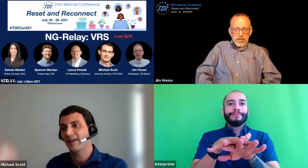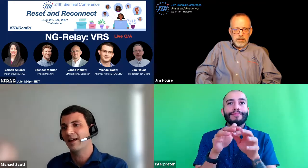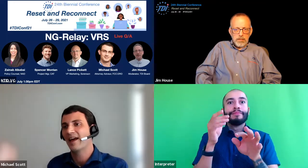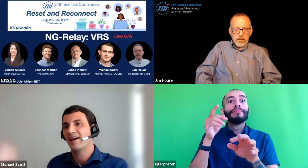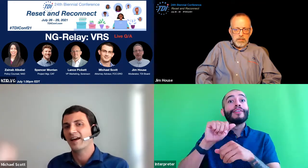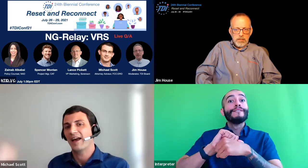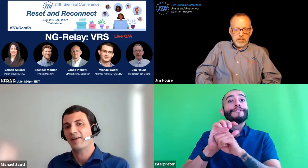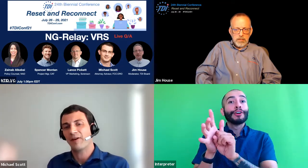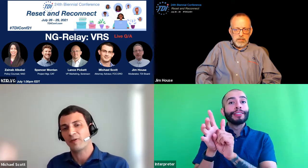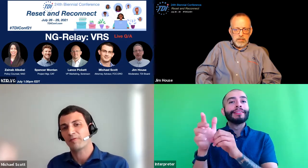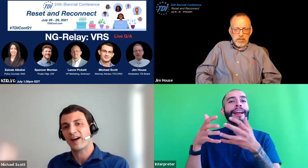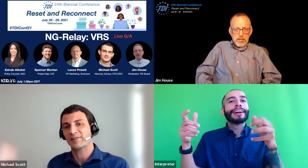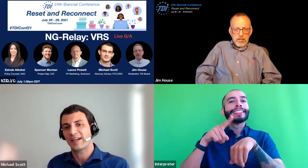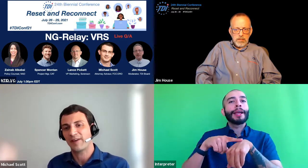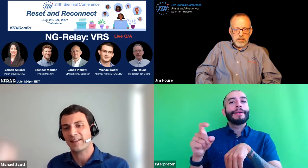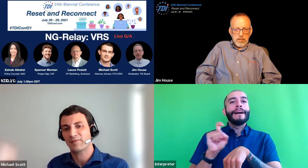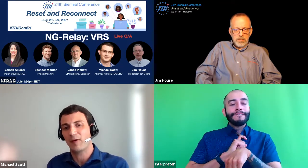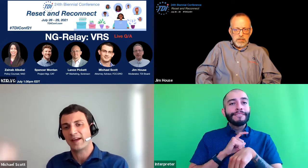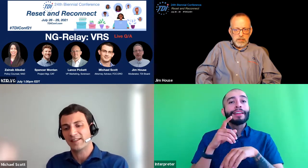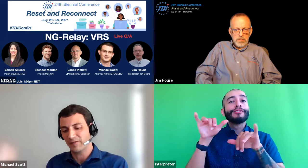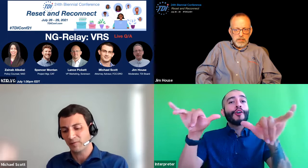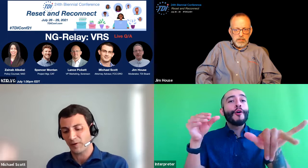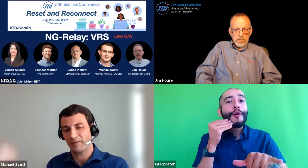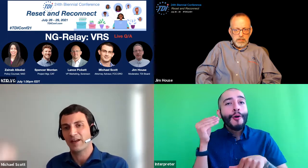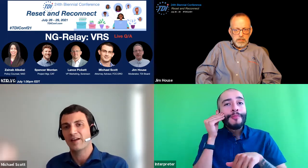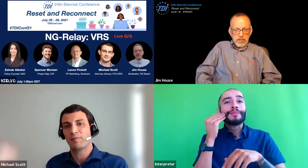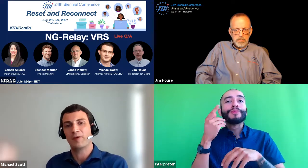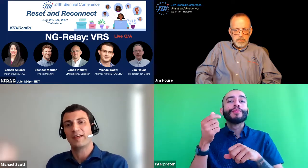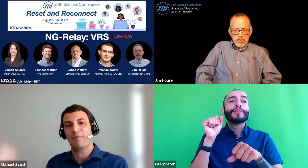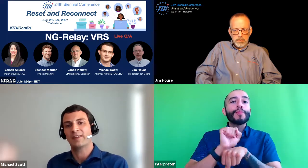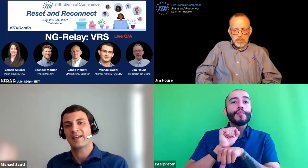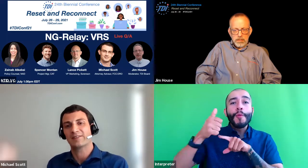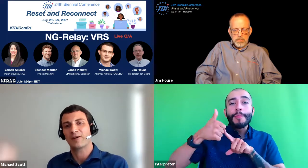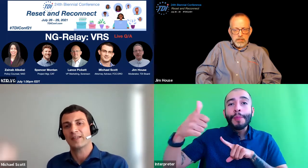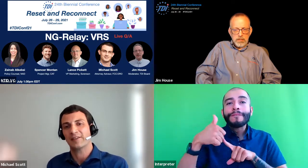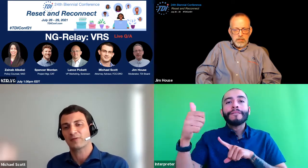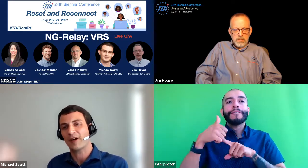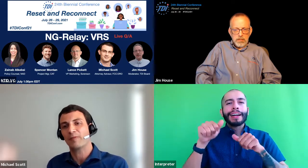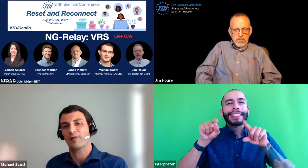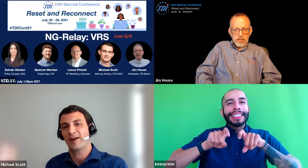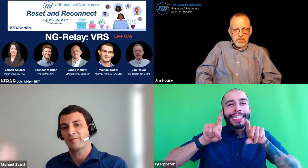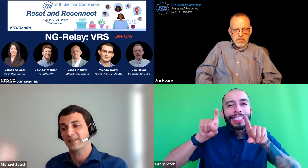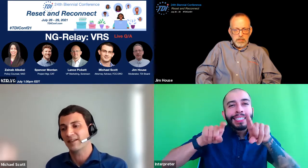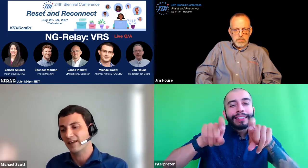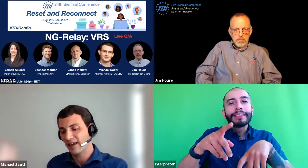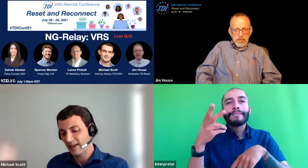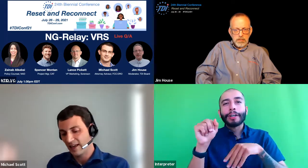and all the providers actually had a small mechanism for building on what they had started in their trial